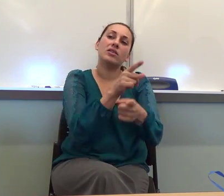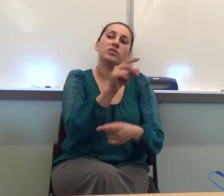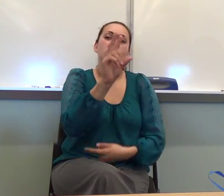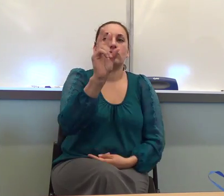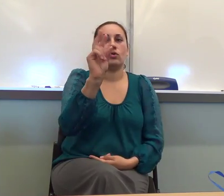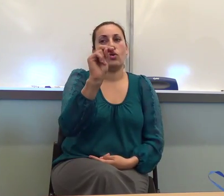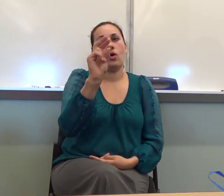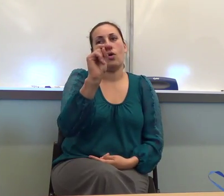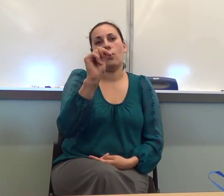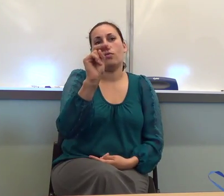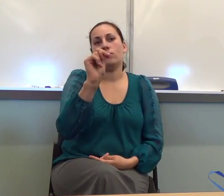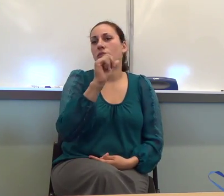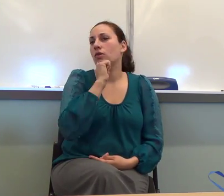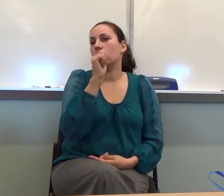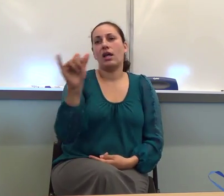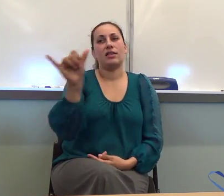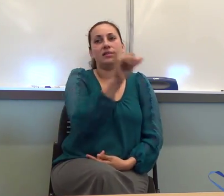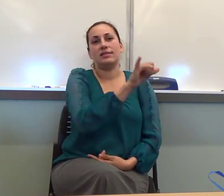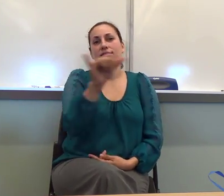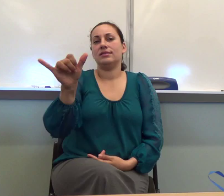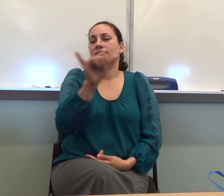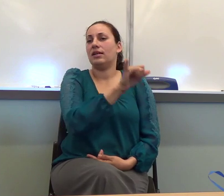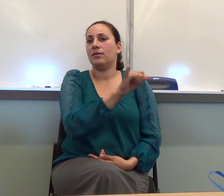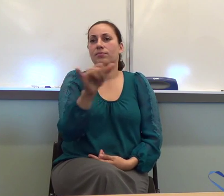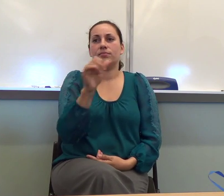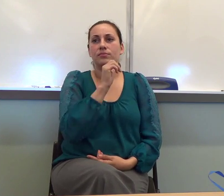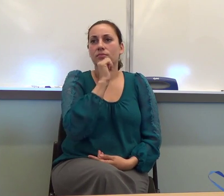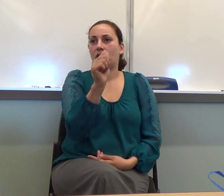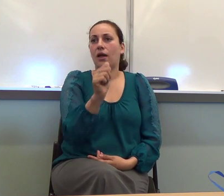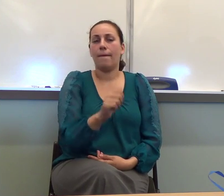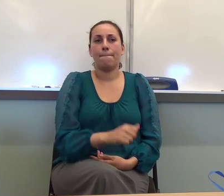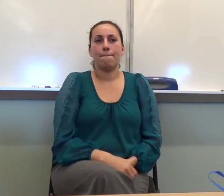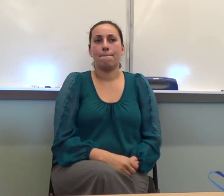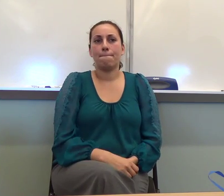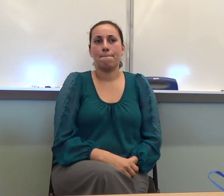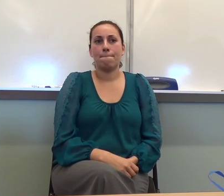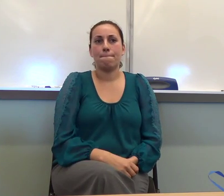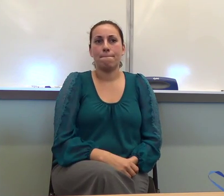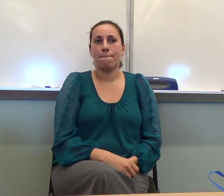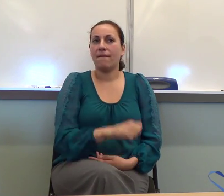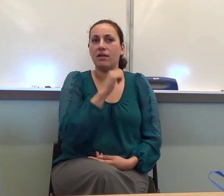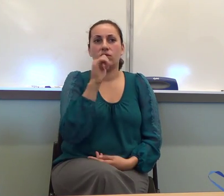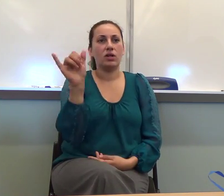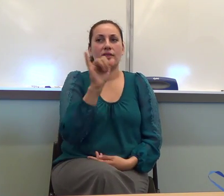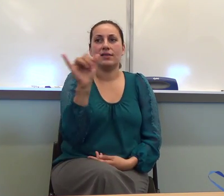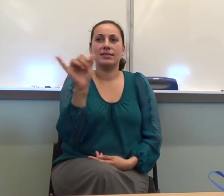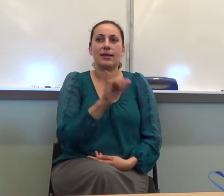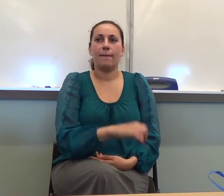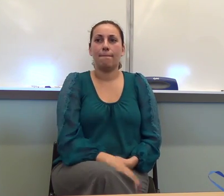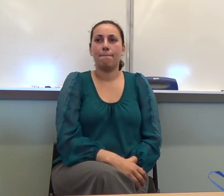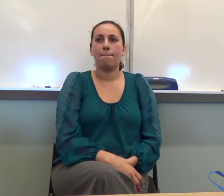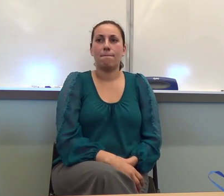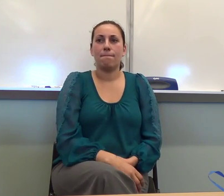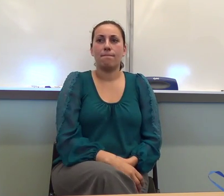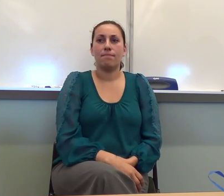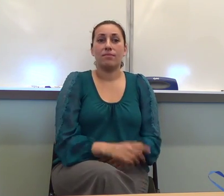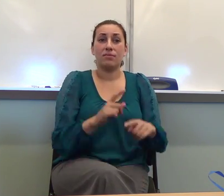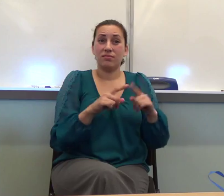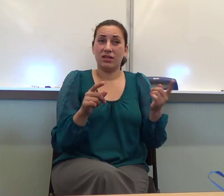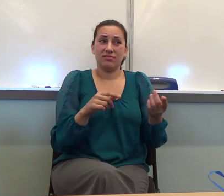These are not proportional. Not. Okay? But you never guess that by looking at them because of